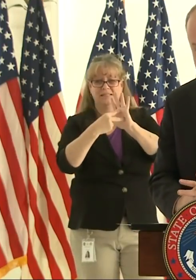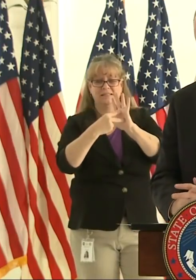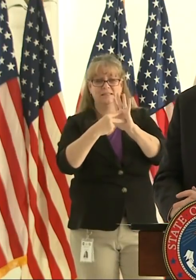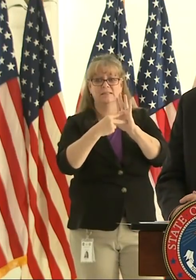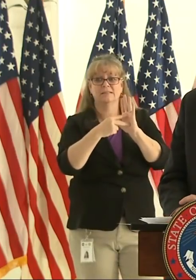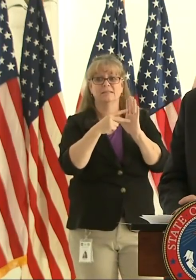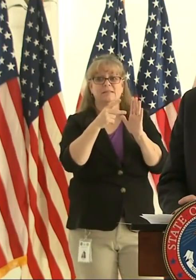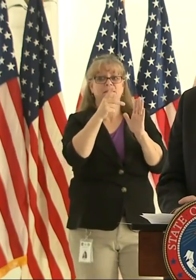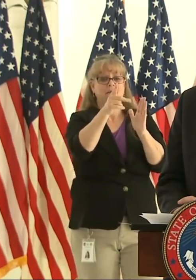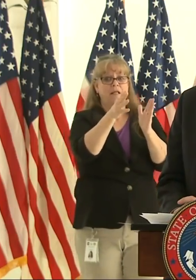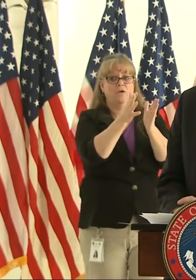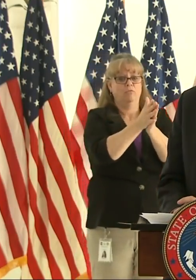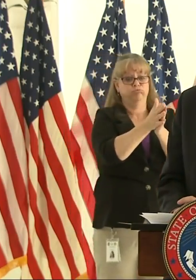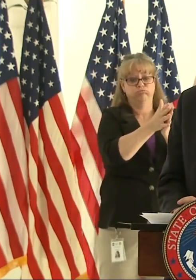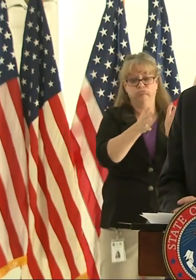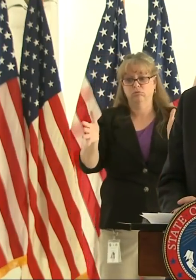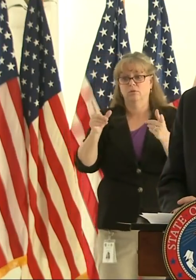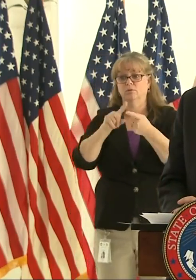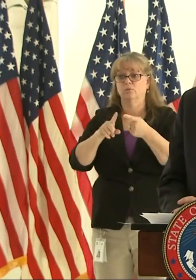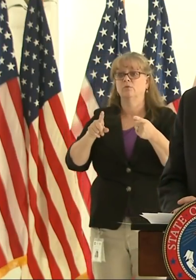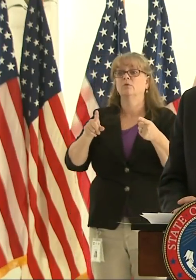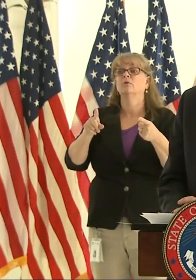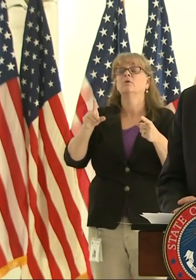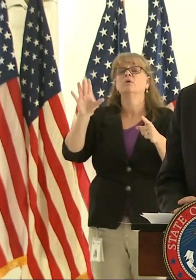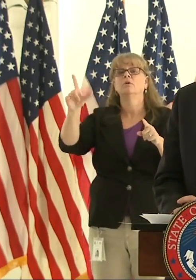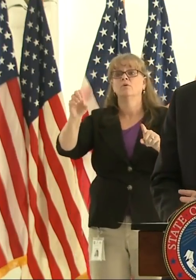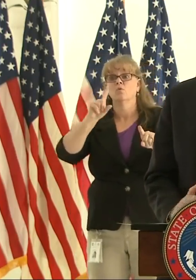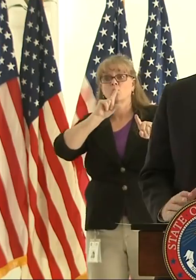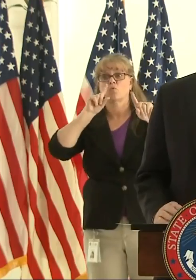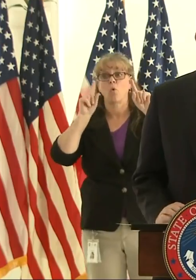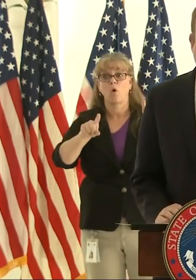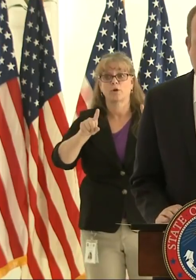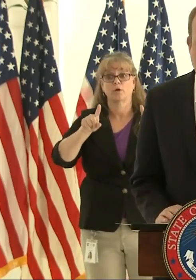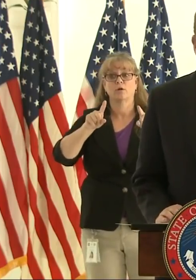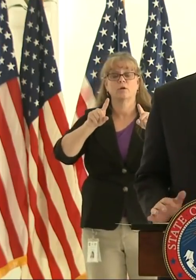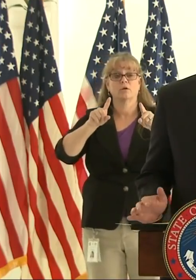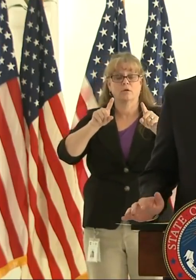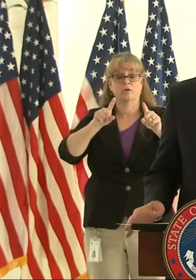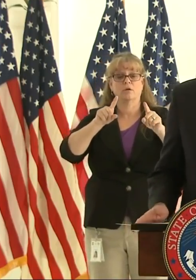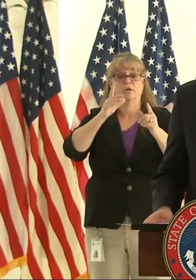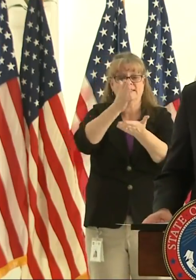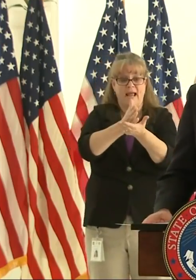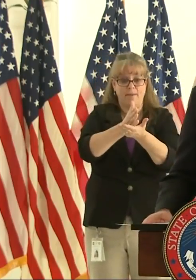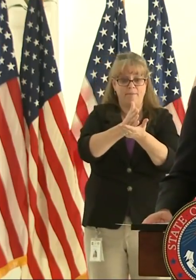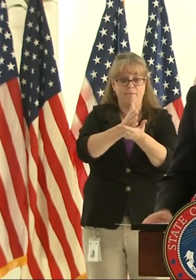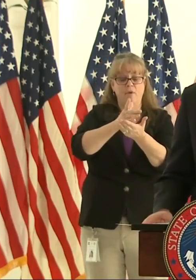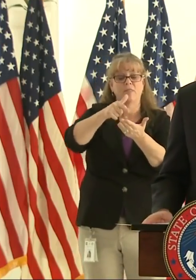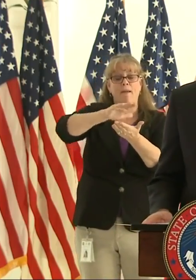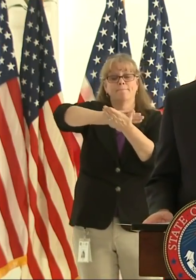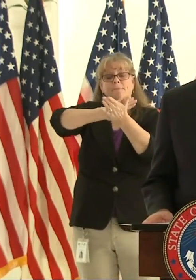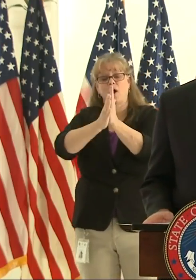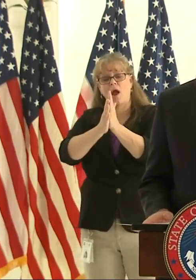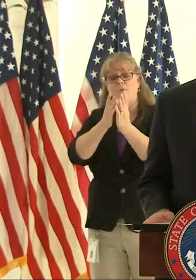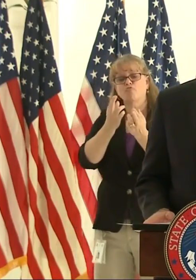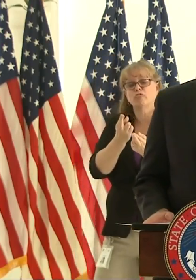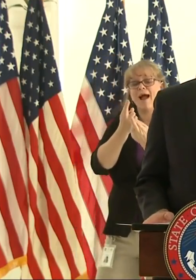period, except instead of an order, it's a recommendation. Is that all correct? Yeah, orders are awful. I mean, there's no,